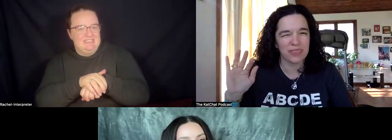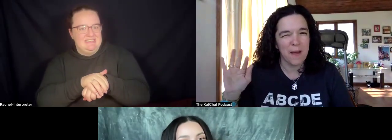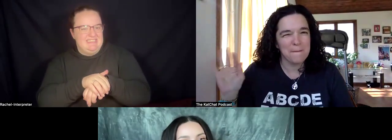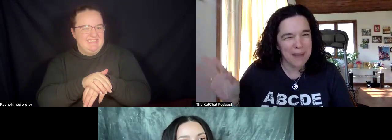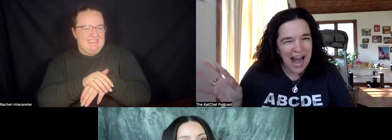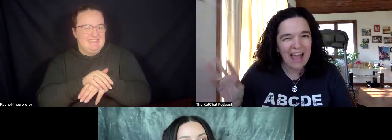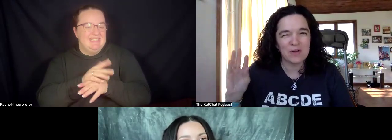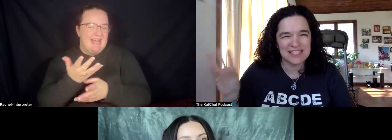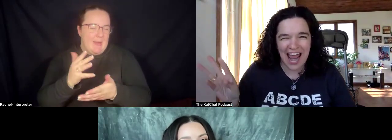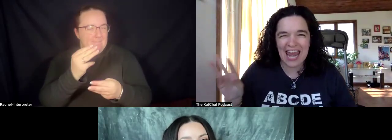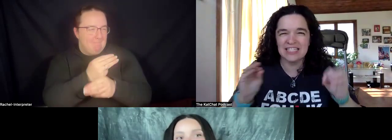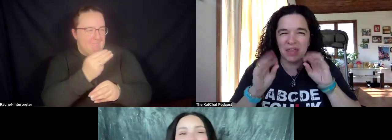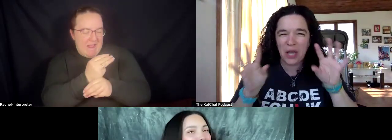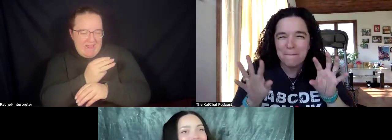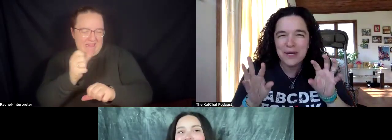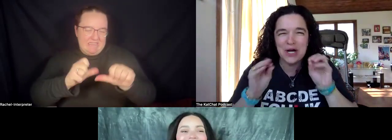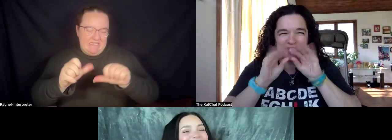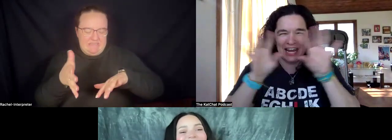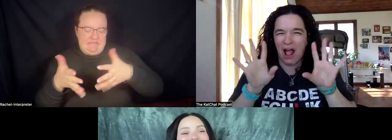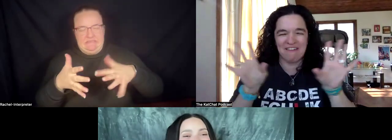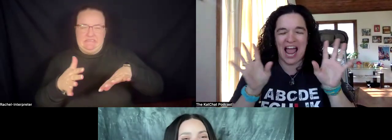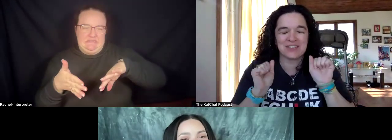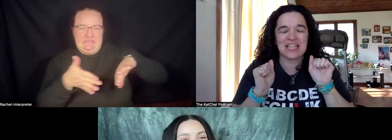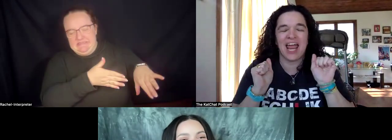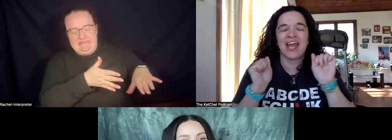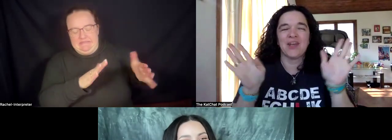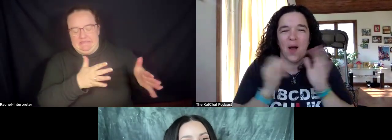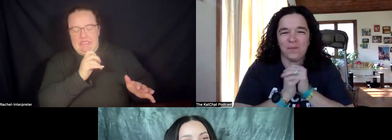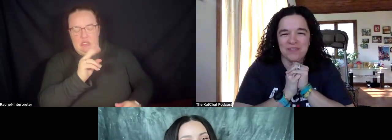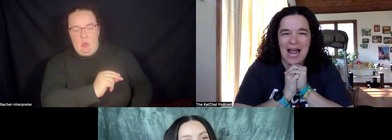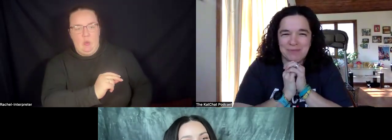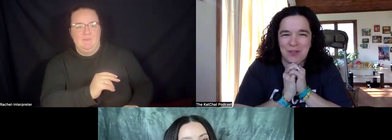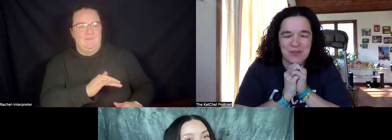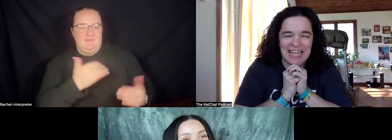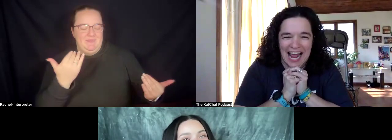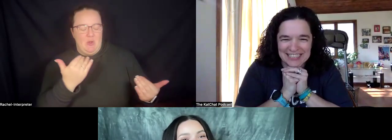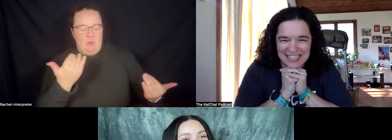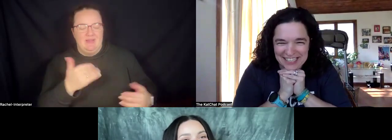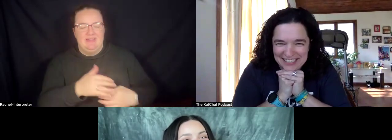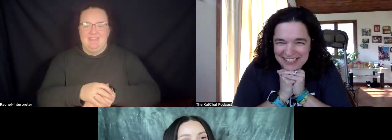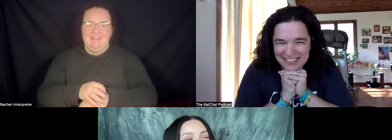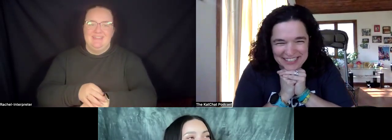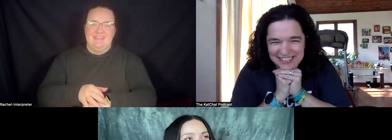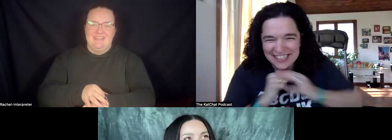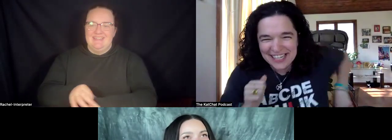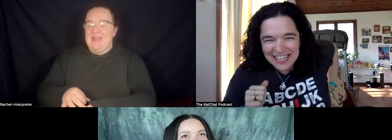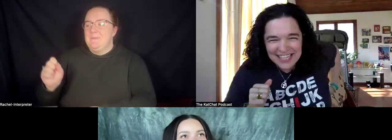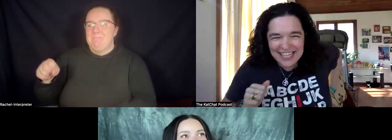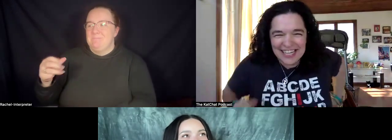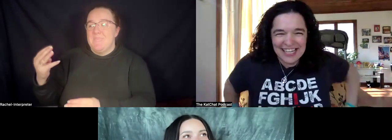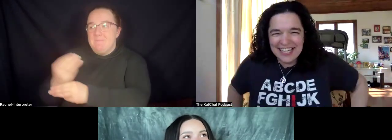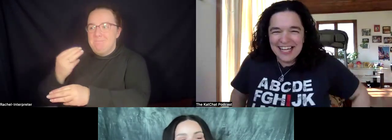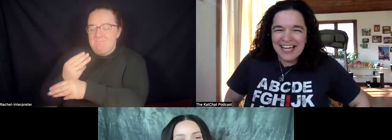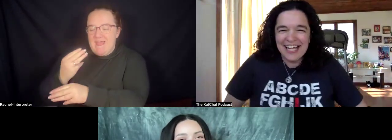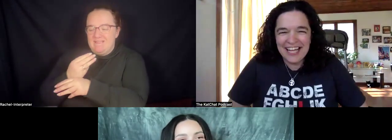much with math or No, science, numbers, and all that. Like, no, no, absolutely no. Maths